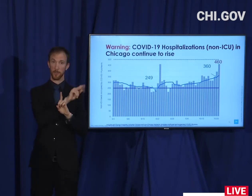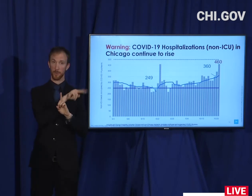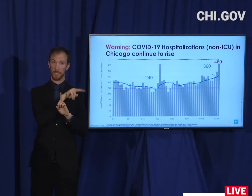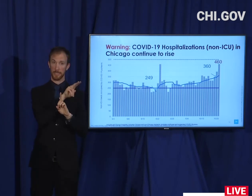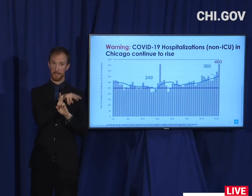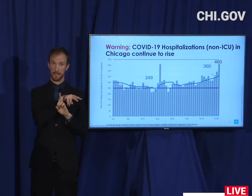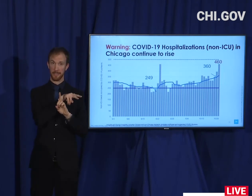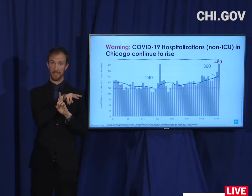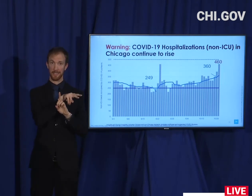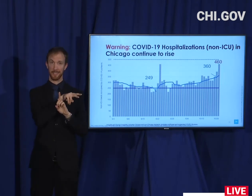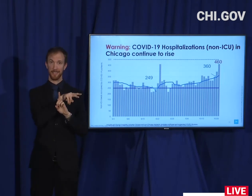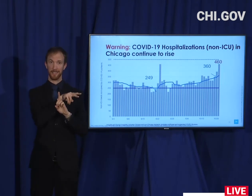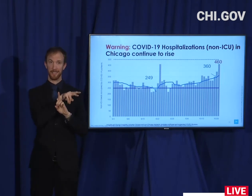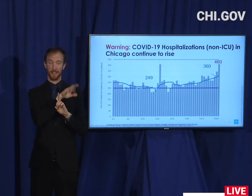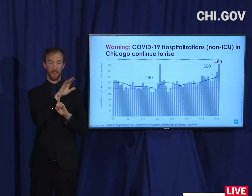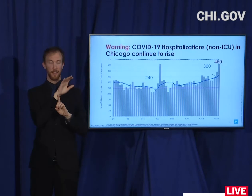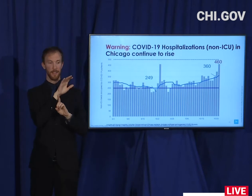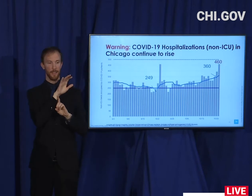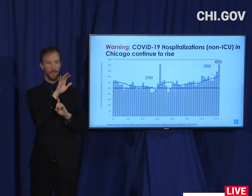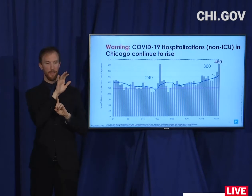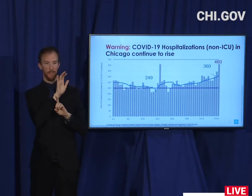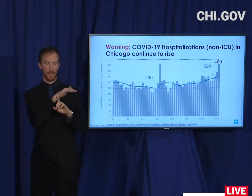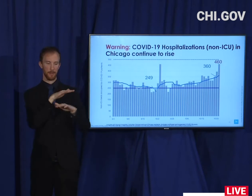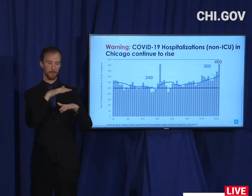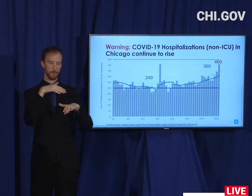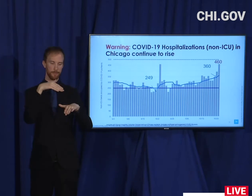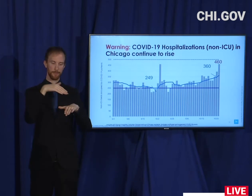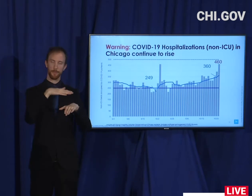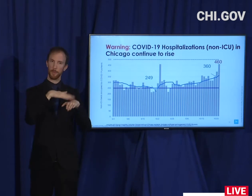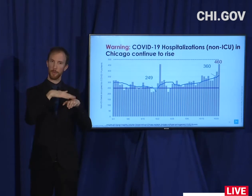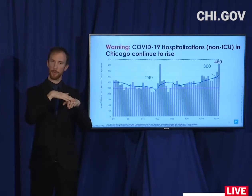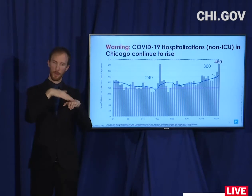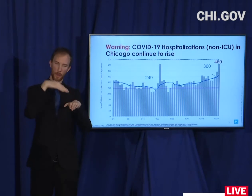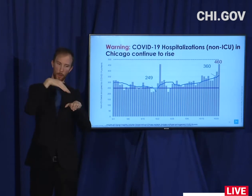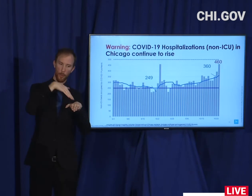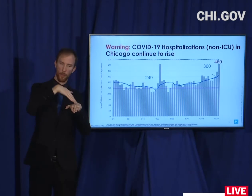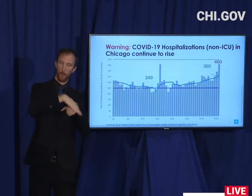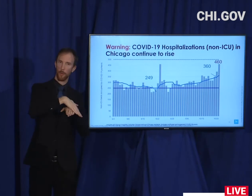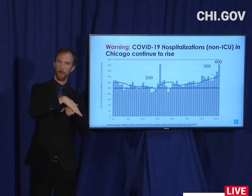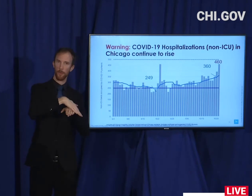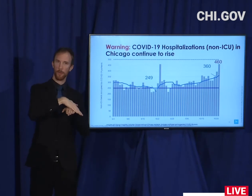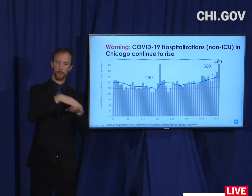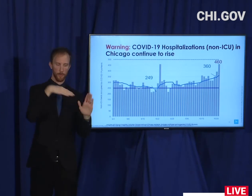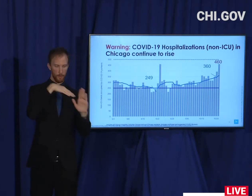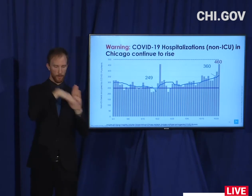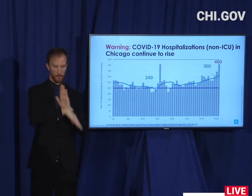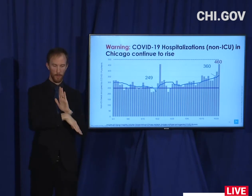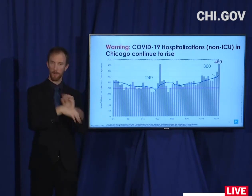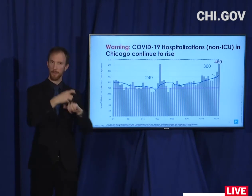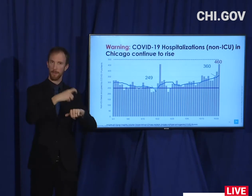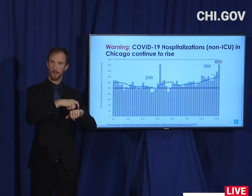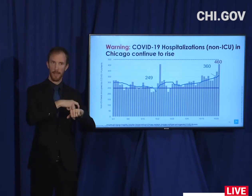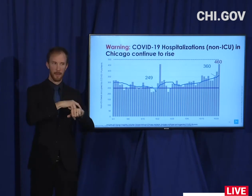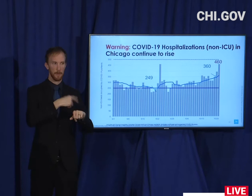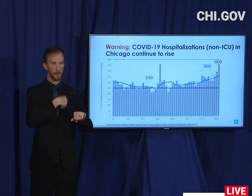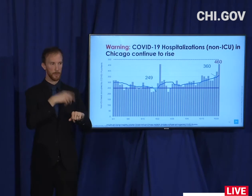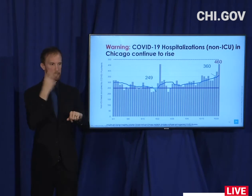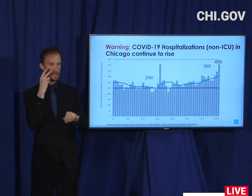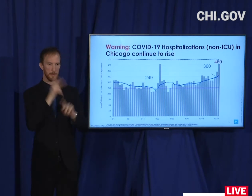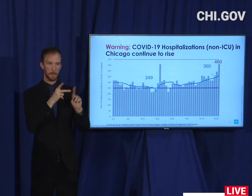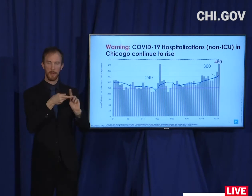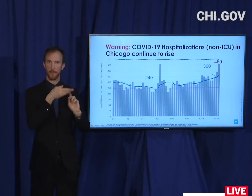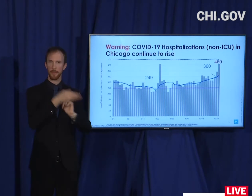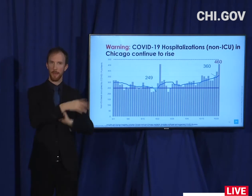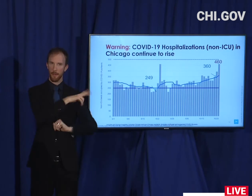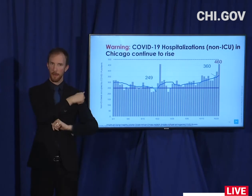for people in the hospital here in Chicago with COVID or suspected COVID awaiting a test result. We